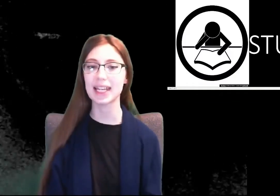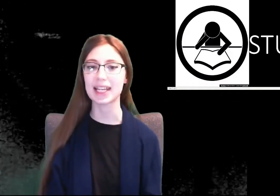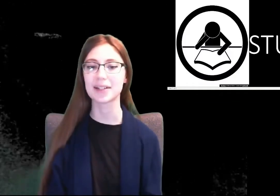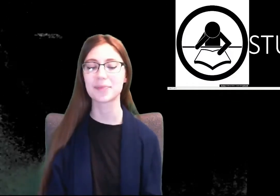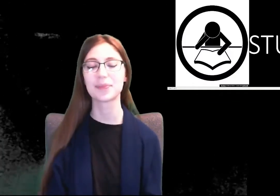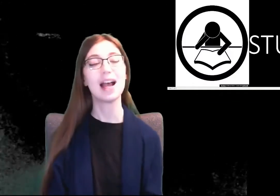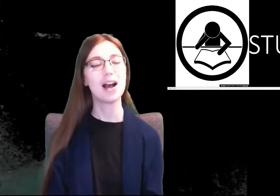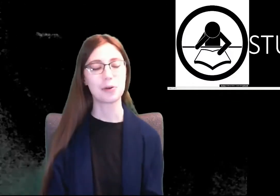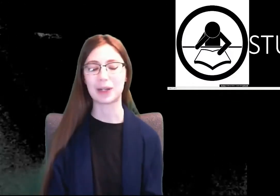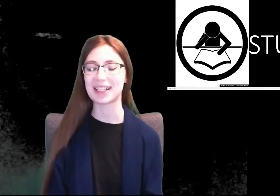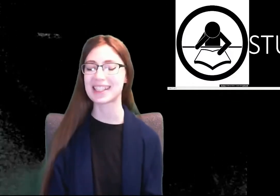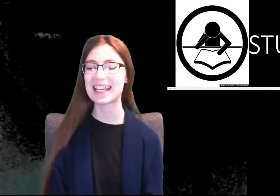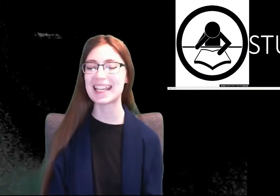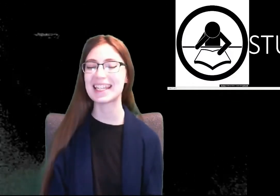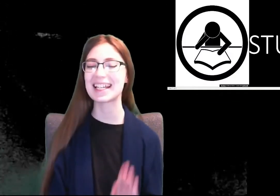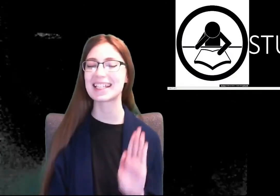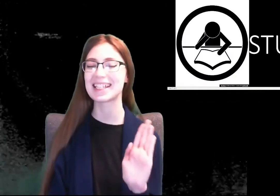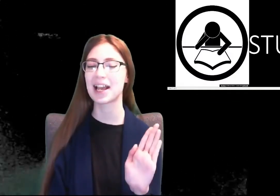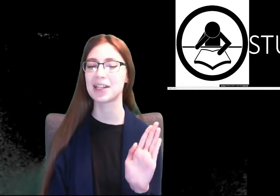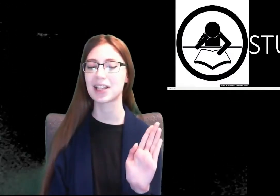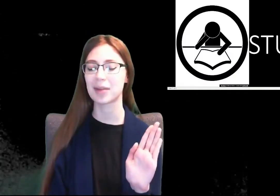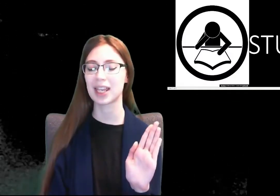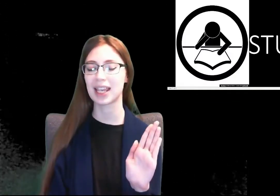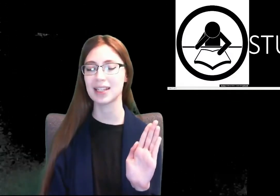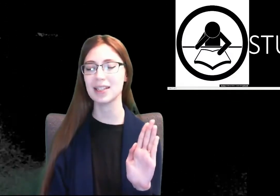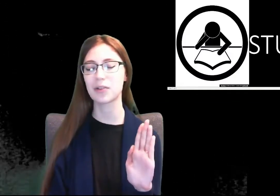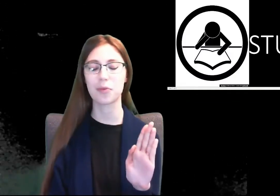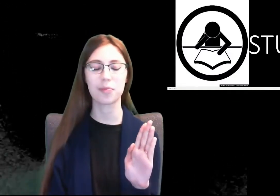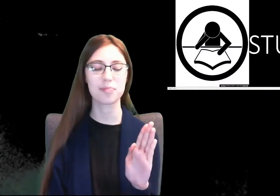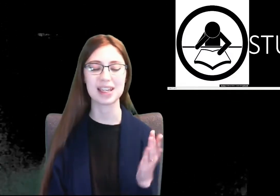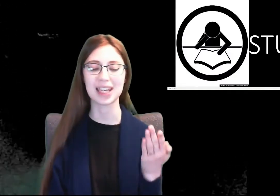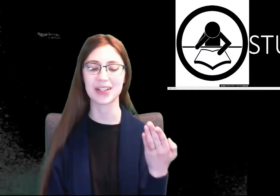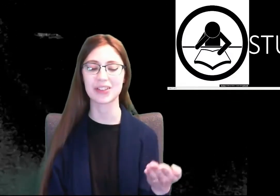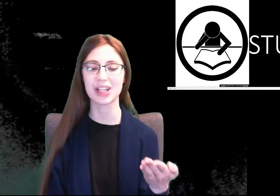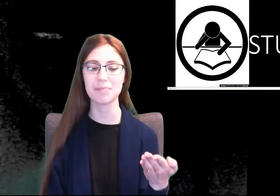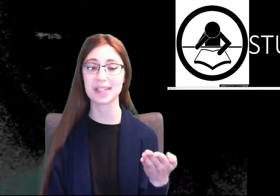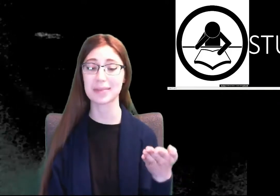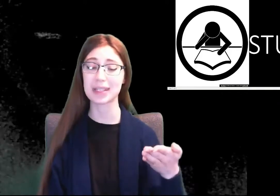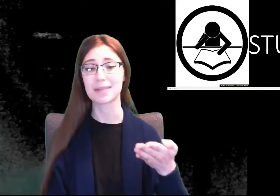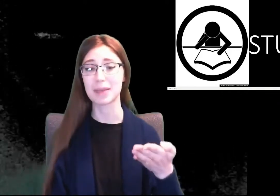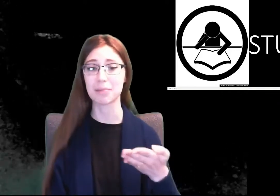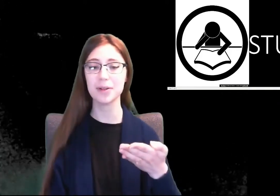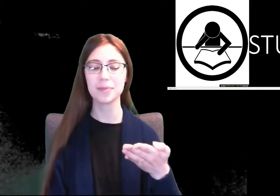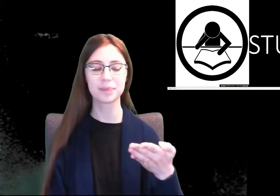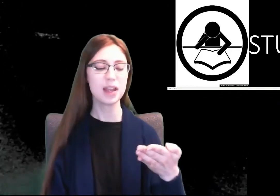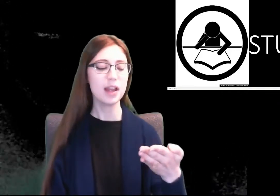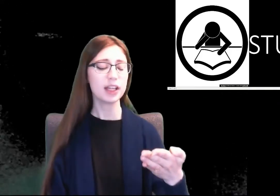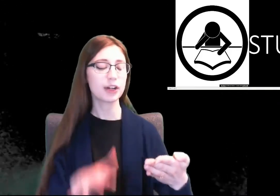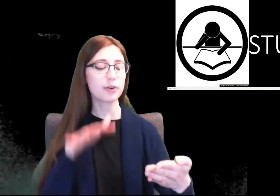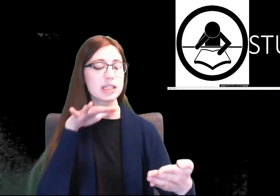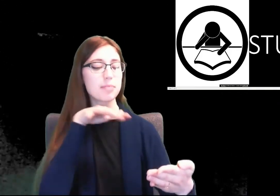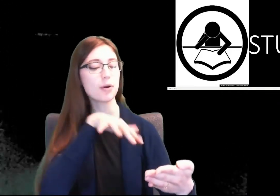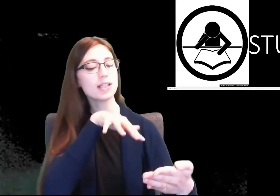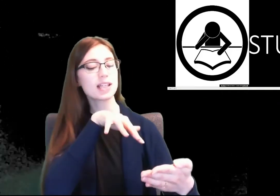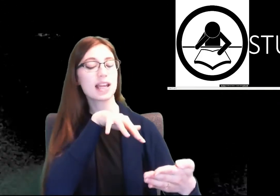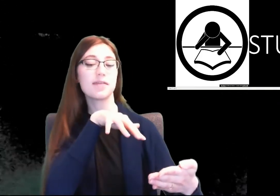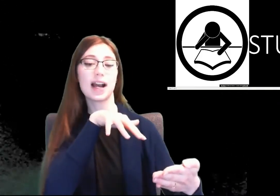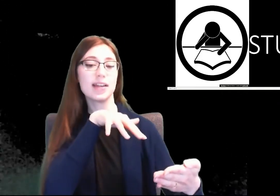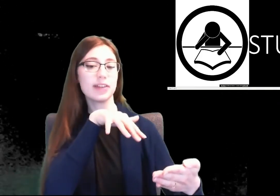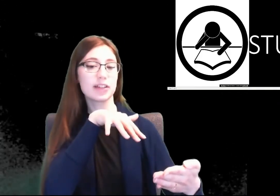Study. Once again, non-dominant hand and open B hand shape as a piece of paper. You're going to point a 5 hand